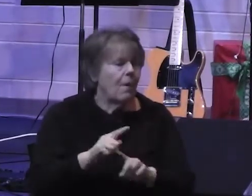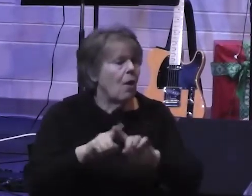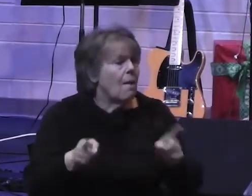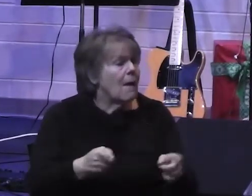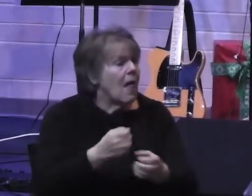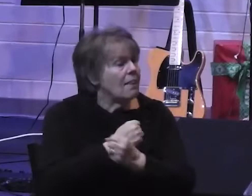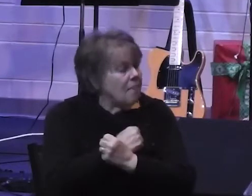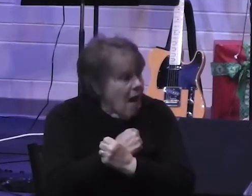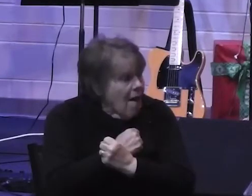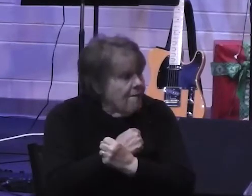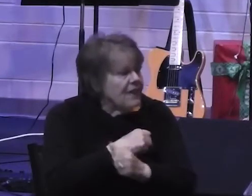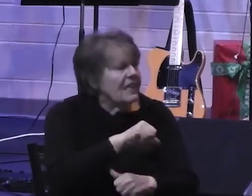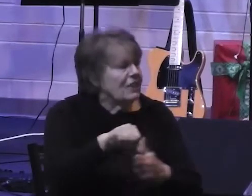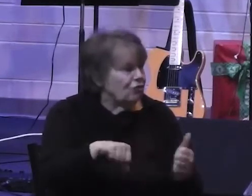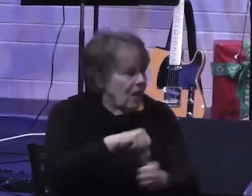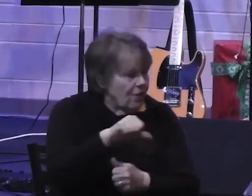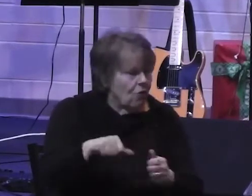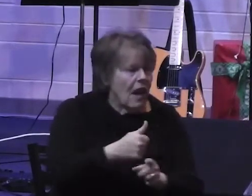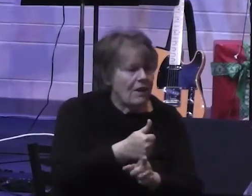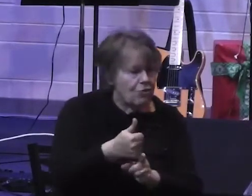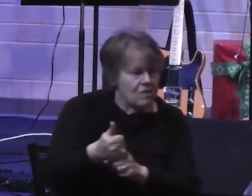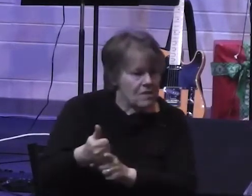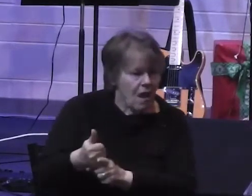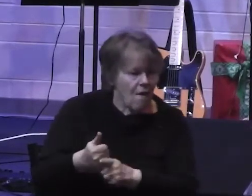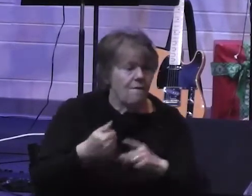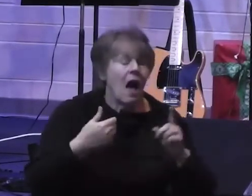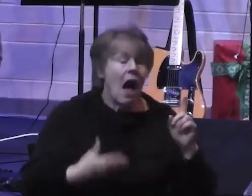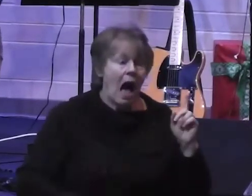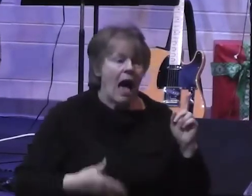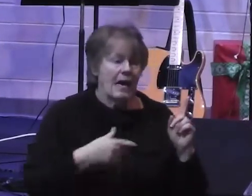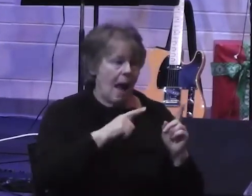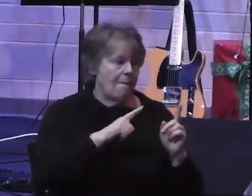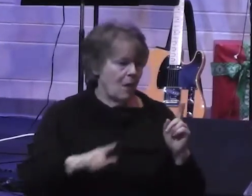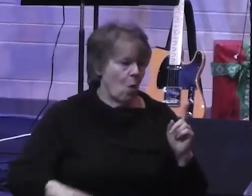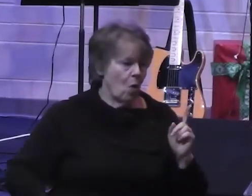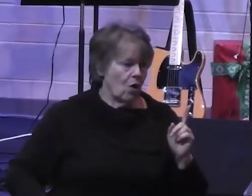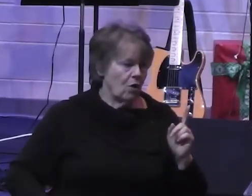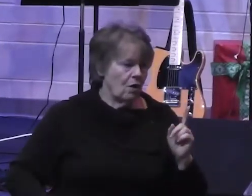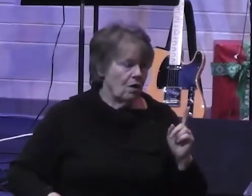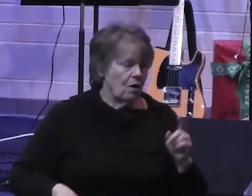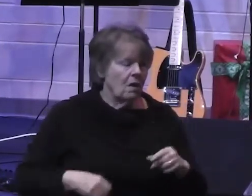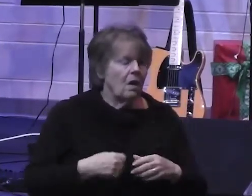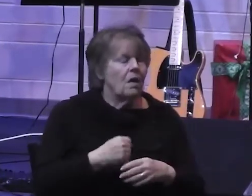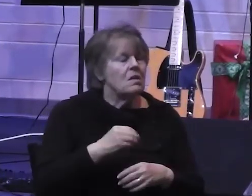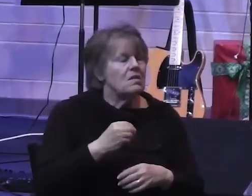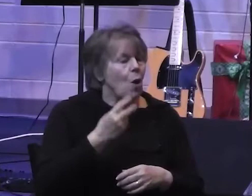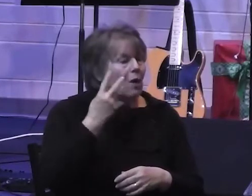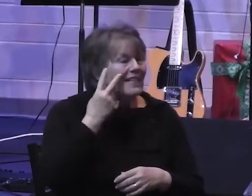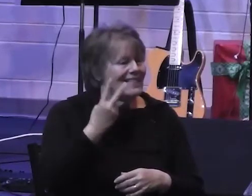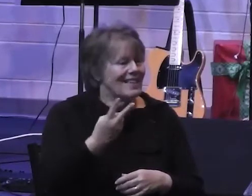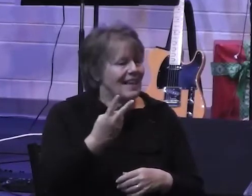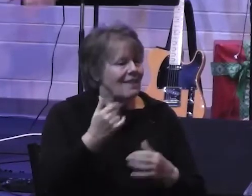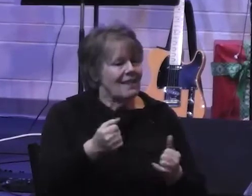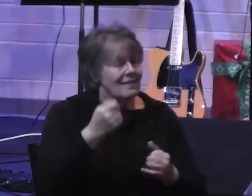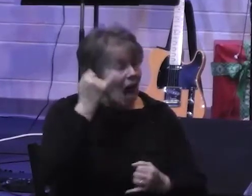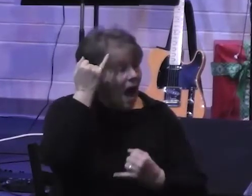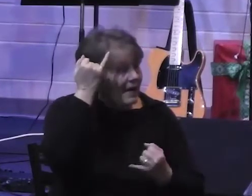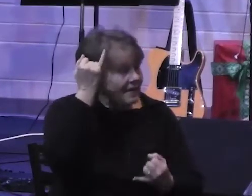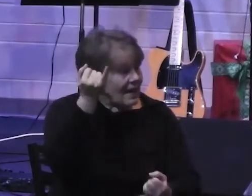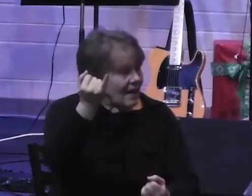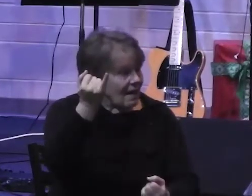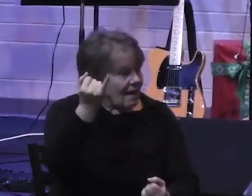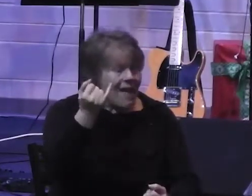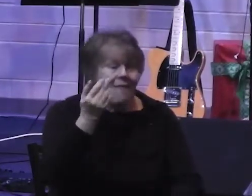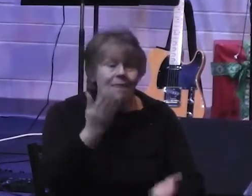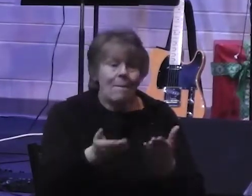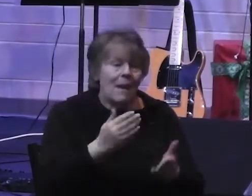your neighbor as yourself. I am the Lord. And so we see this idea in the rabbinic circles that maybe